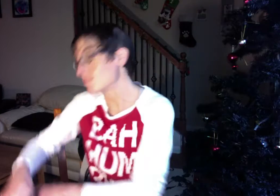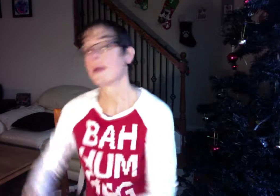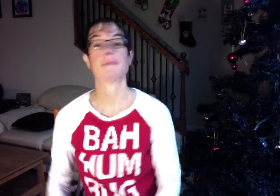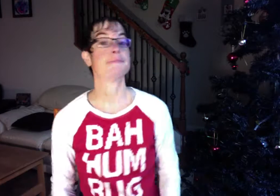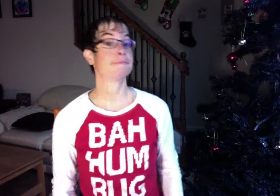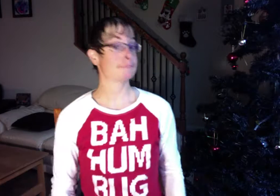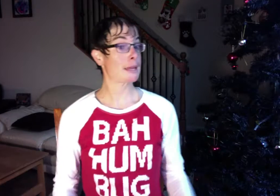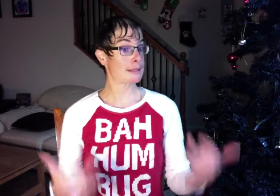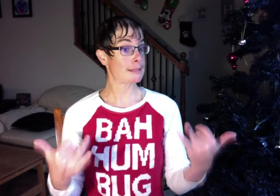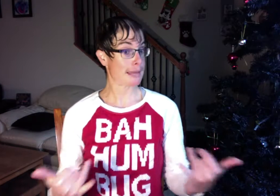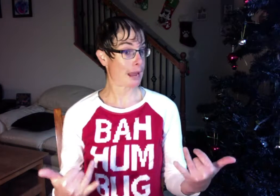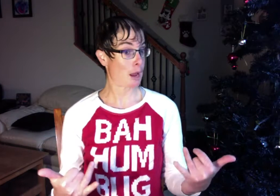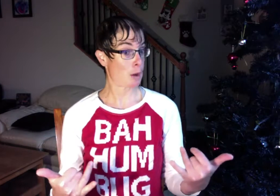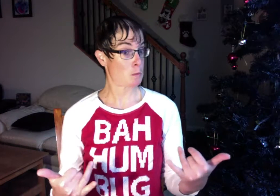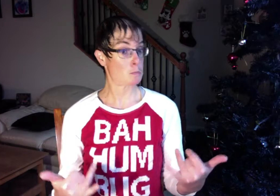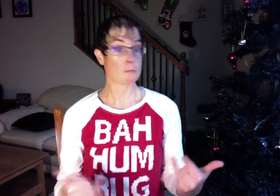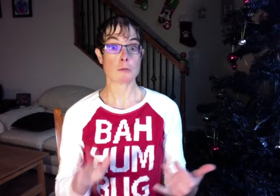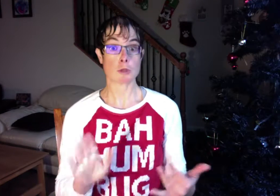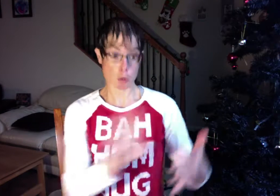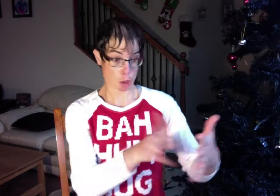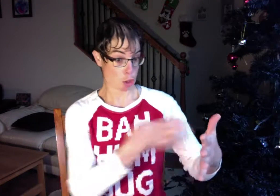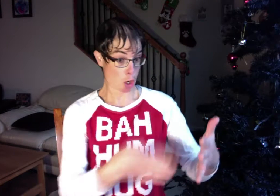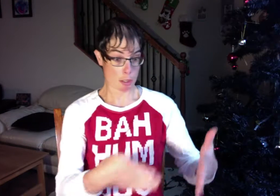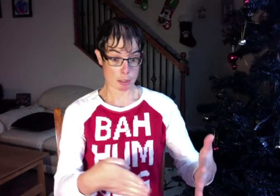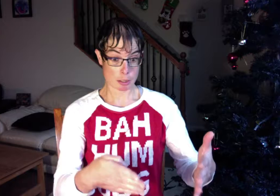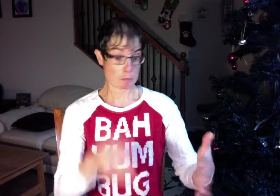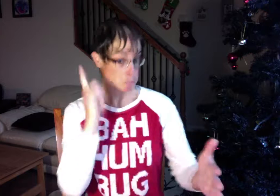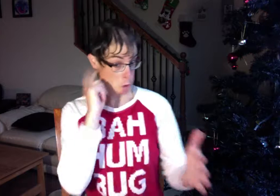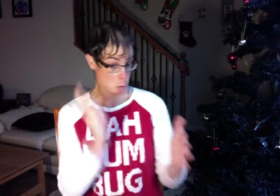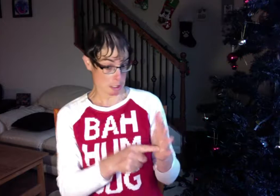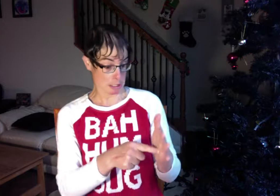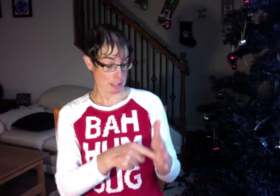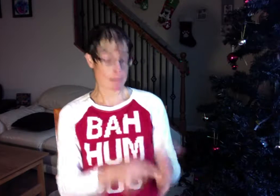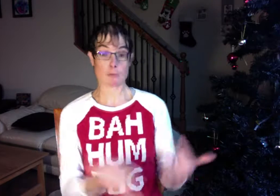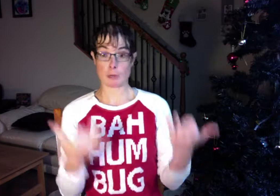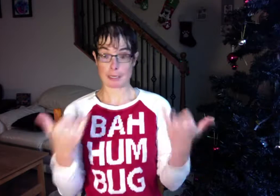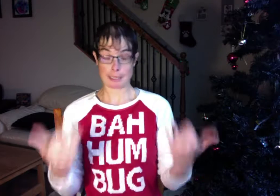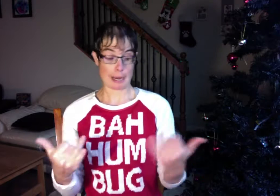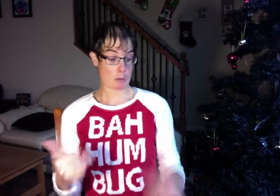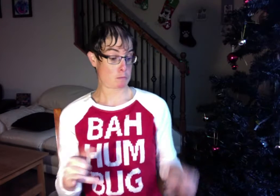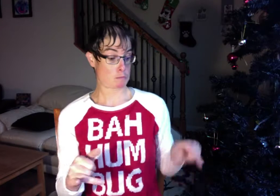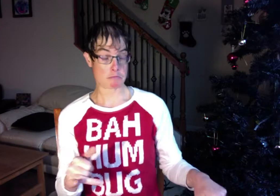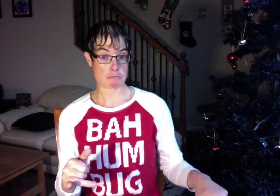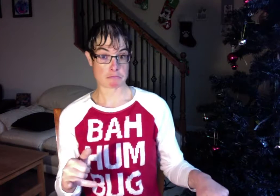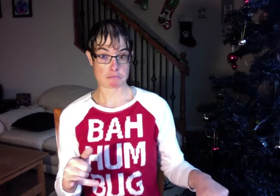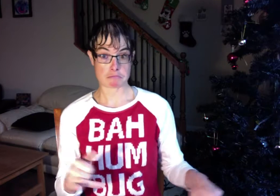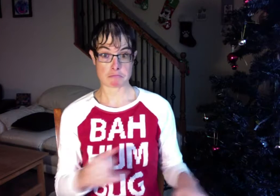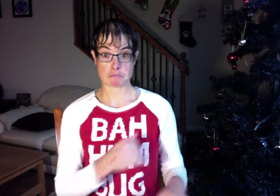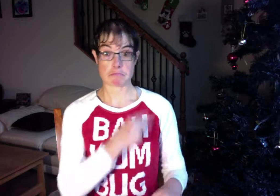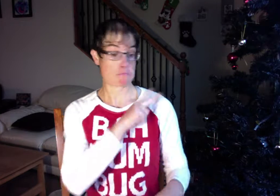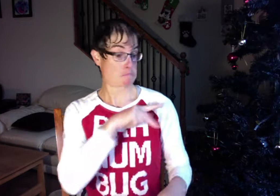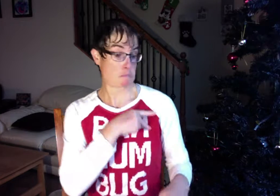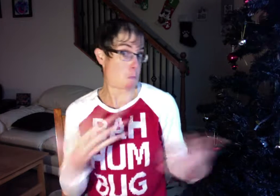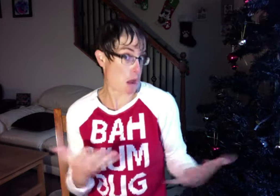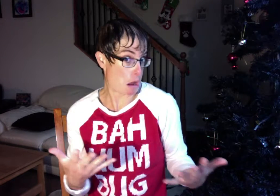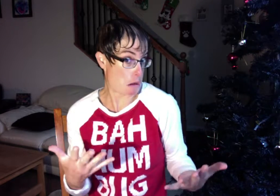What kind of character is Lily right now? What kind of traits can we decide she is right now? Tatiana?